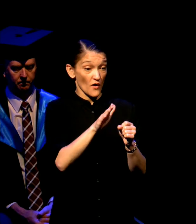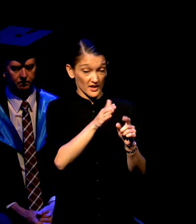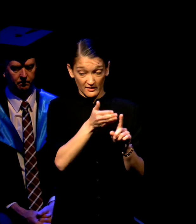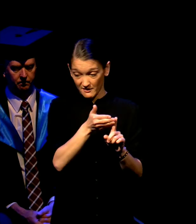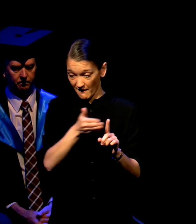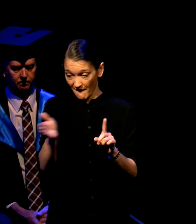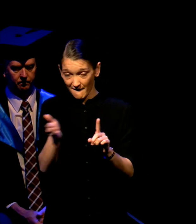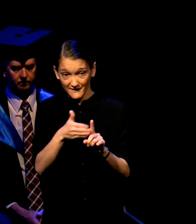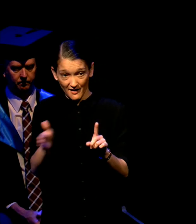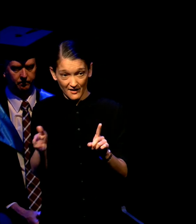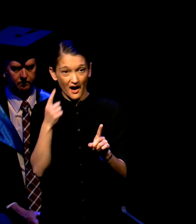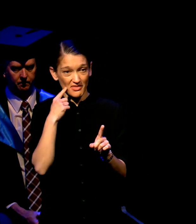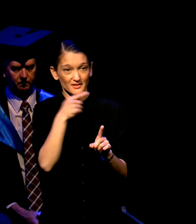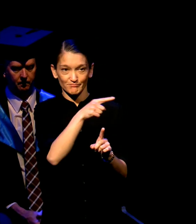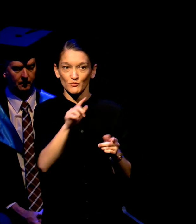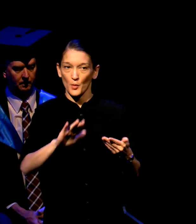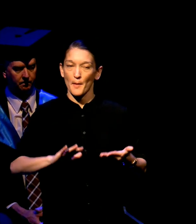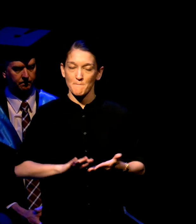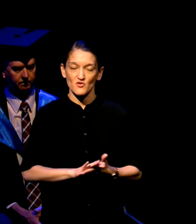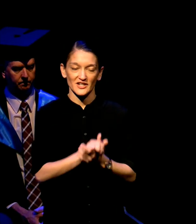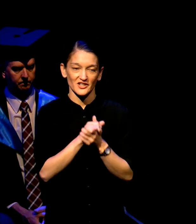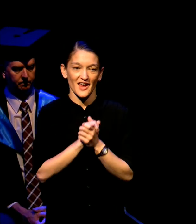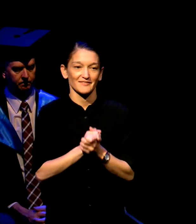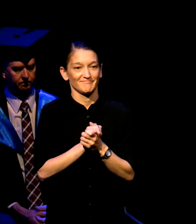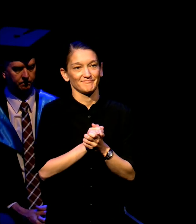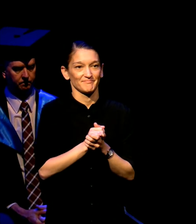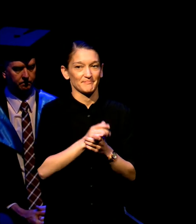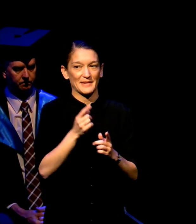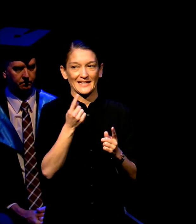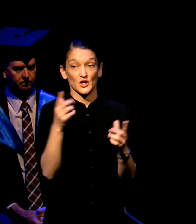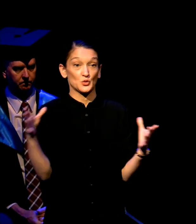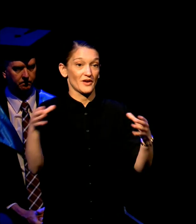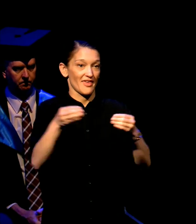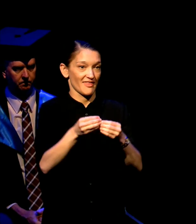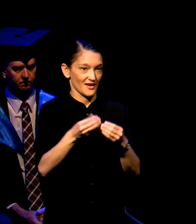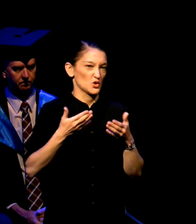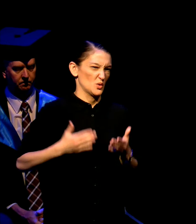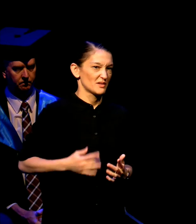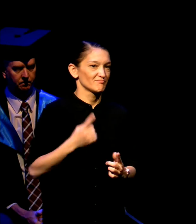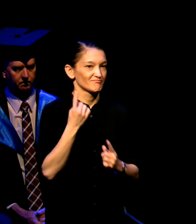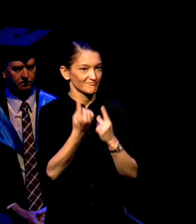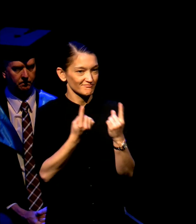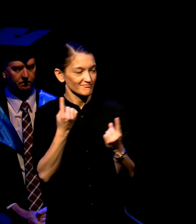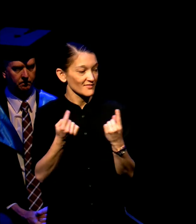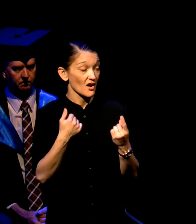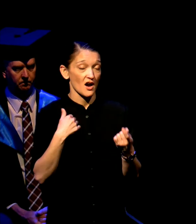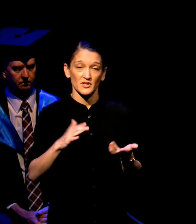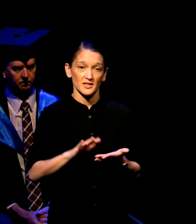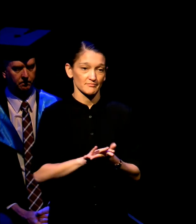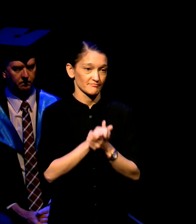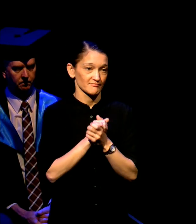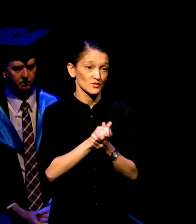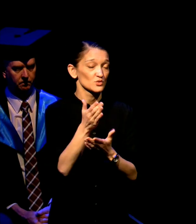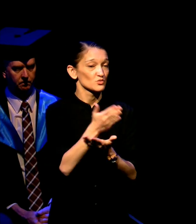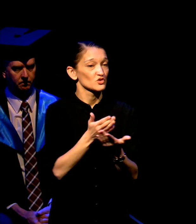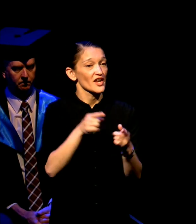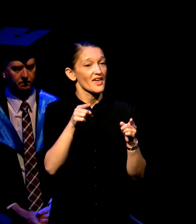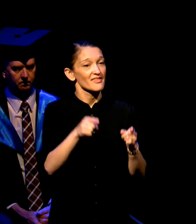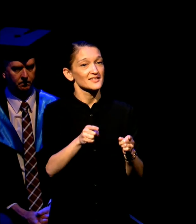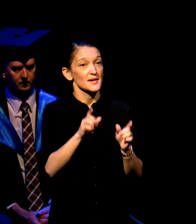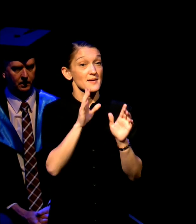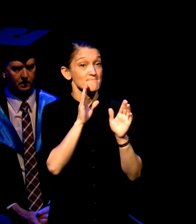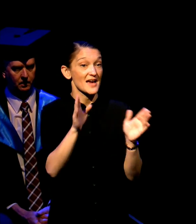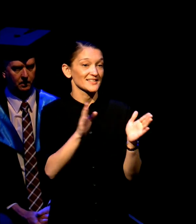richer appreciation of collective experiences, and I'm delighted to have the opportunity to share this important